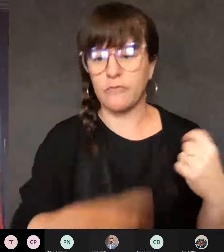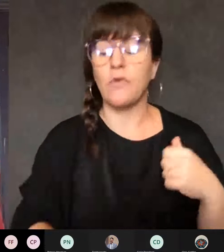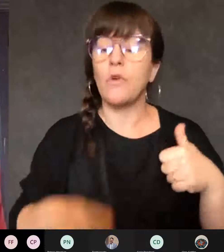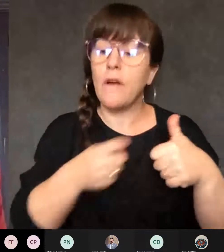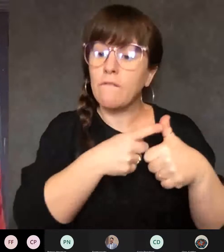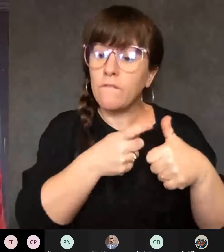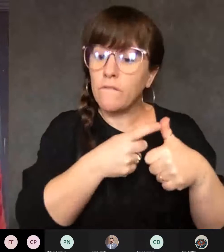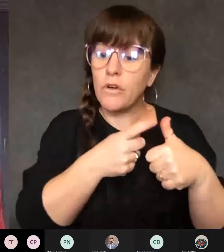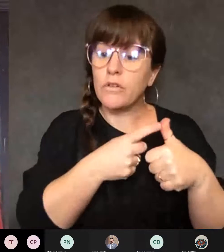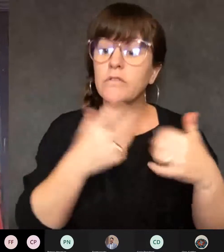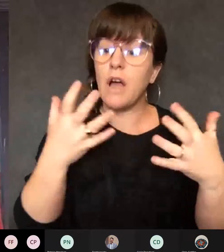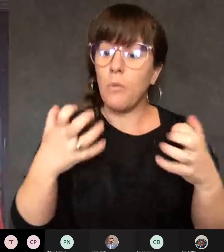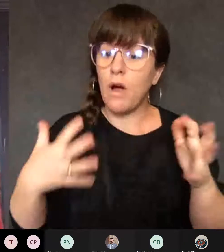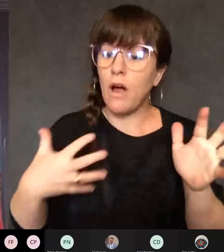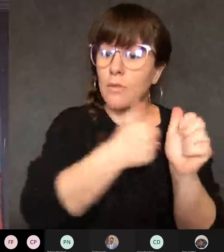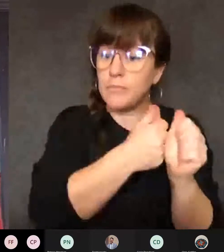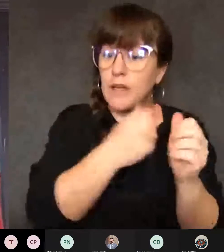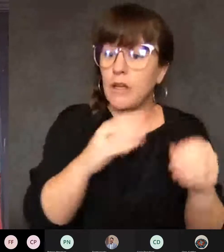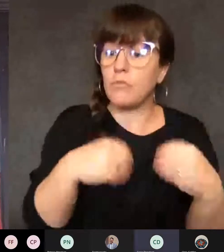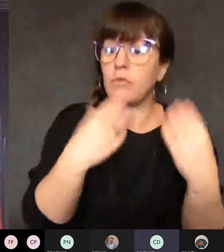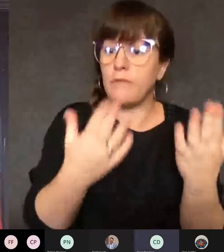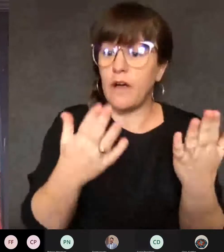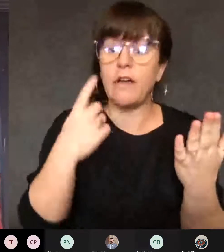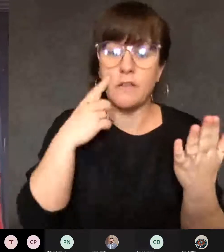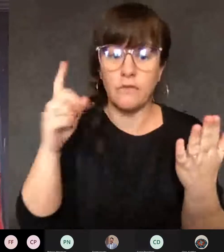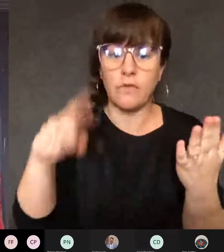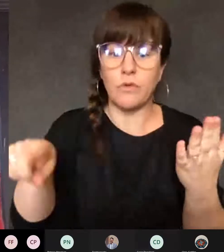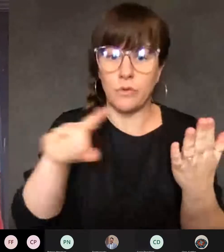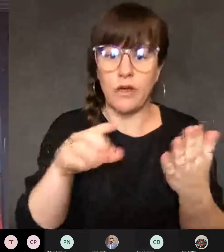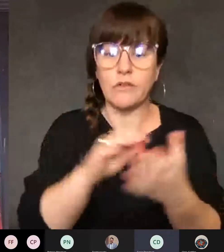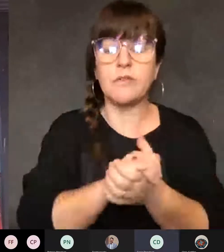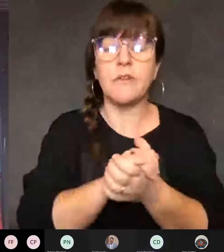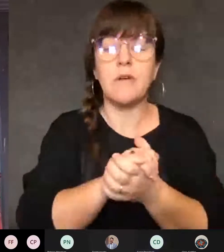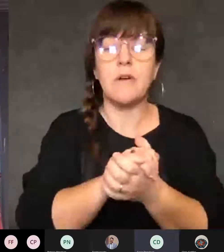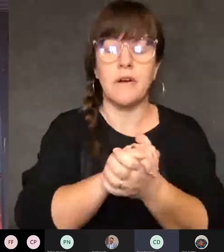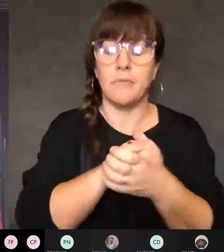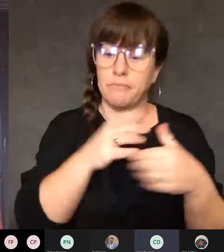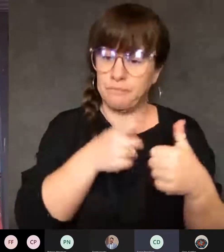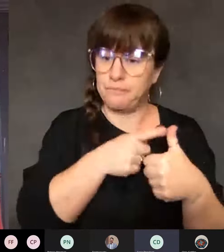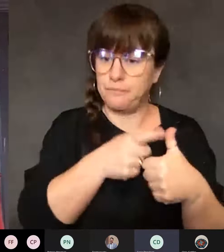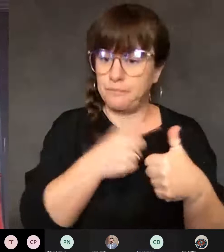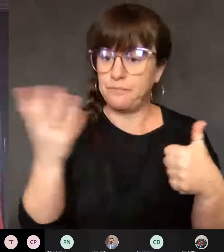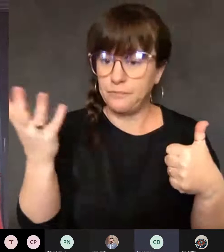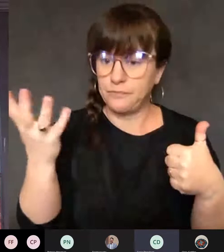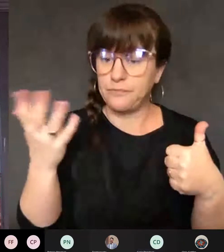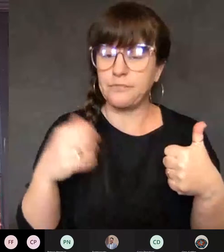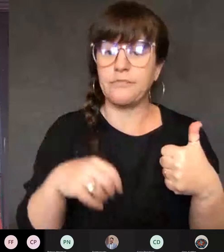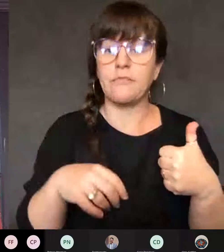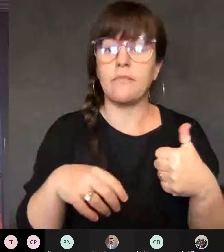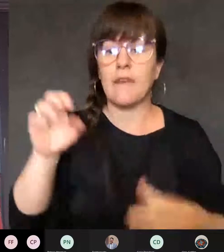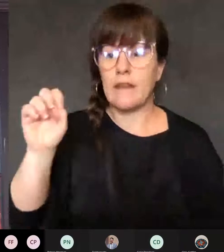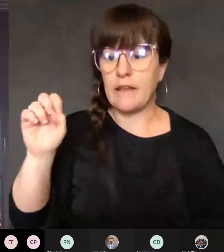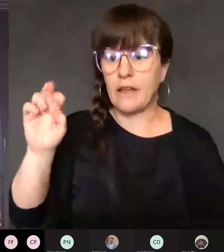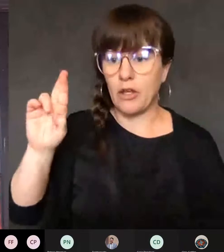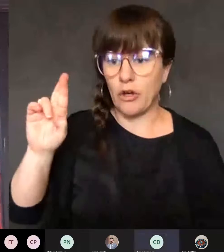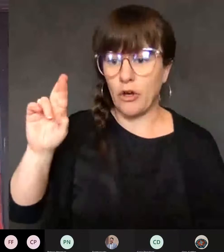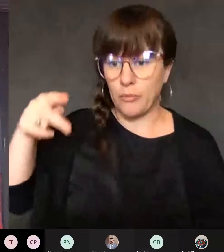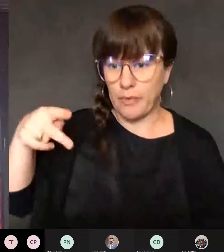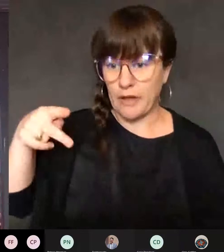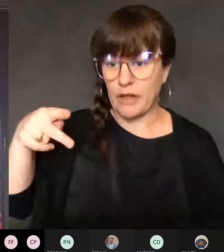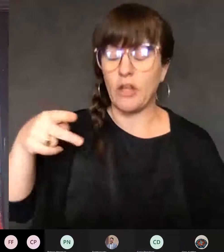going to try to take the opportunity to give updates on this as frequently as I can, is our ERP, our shared